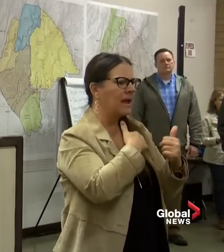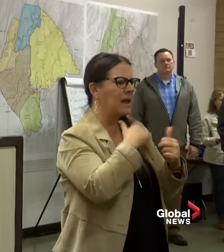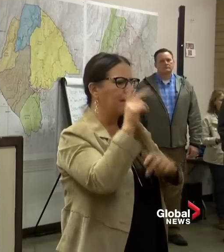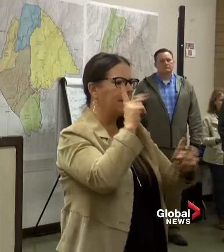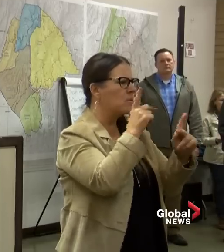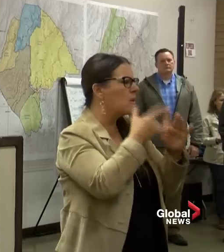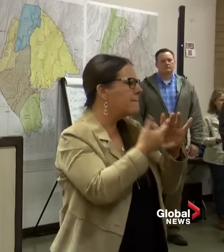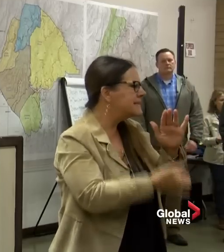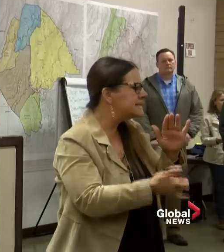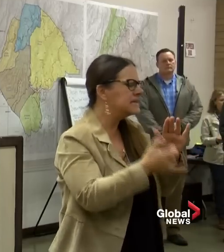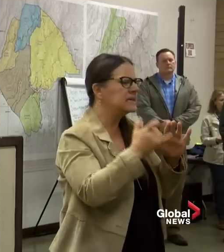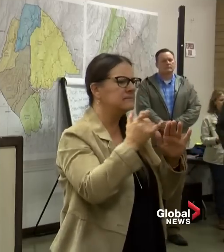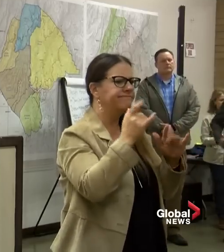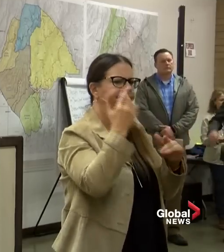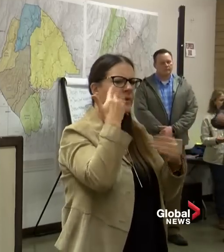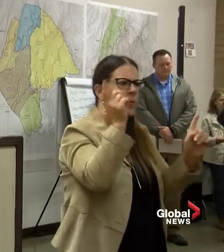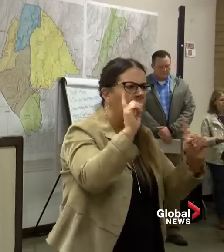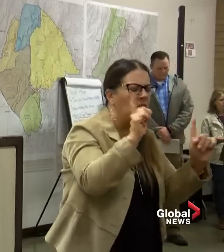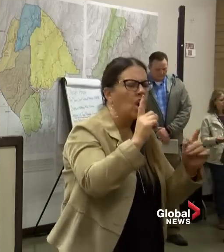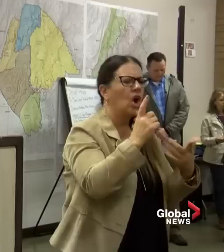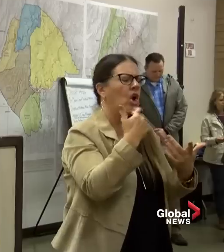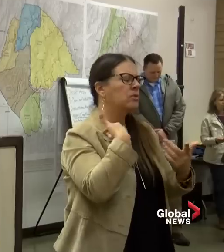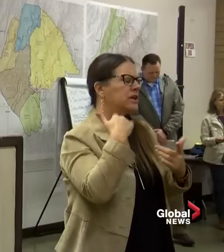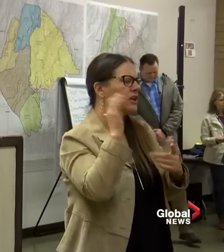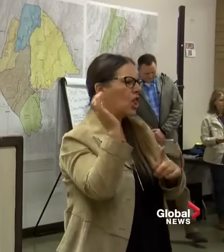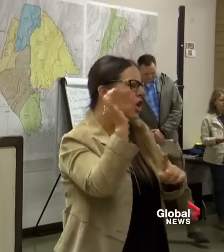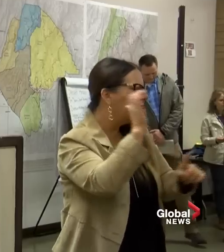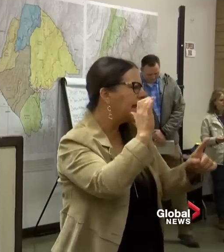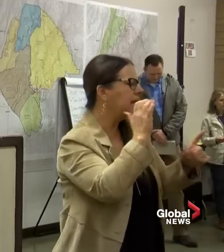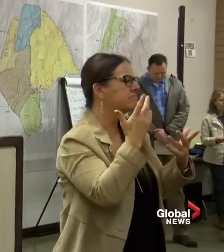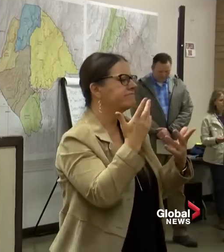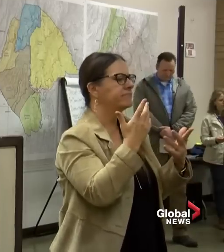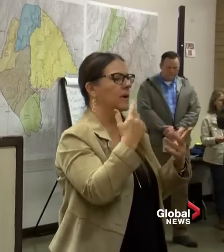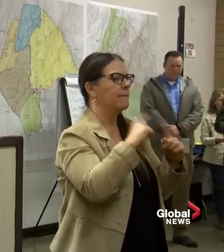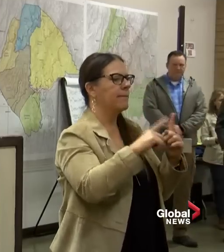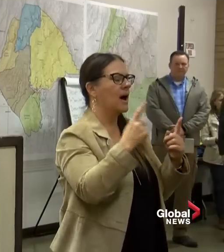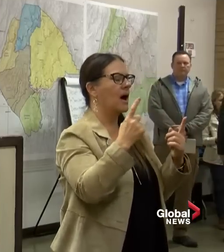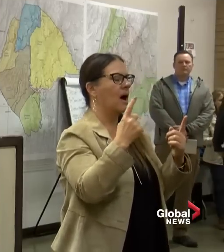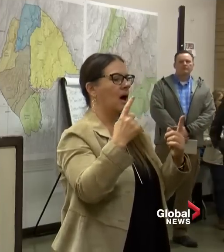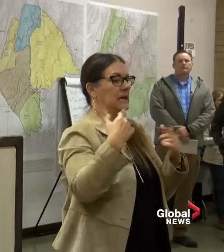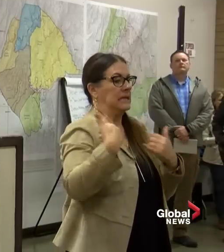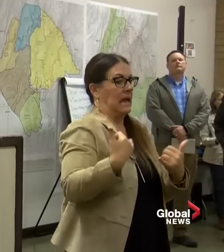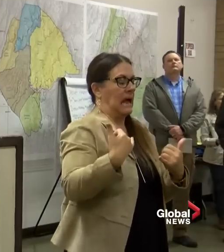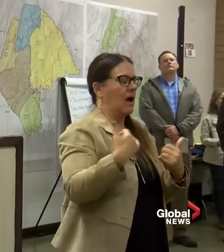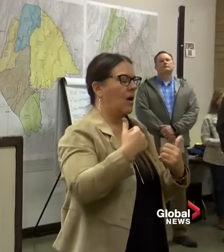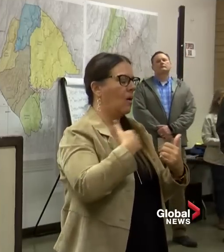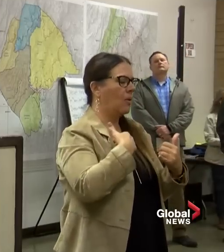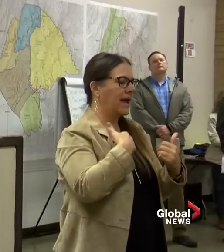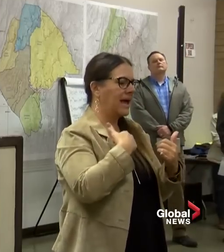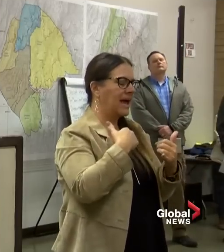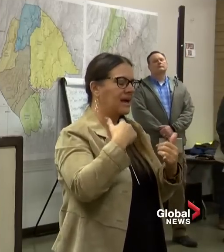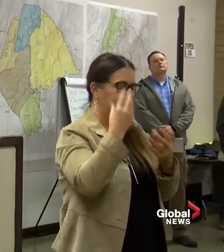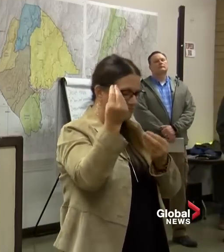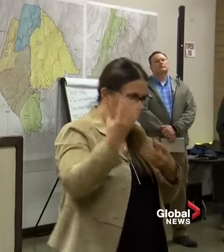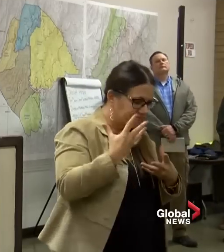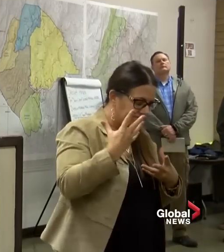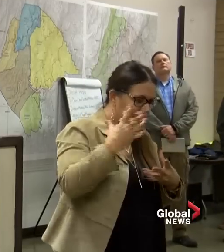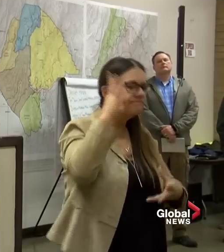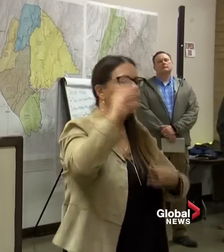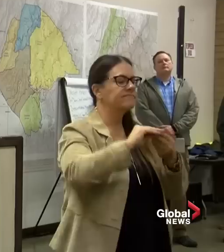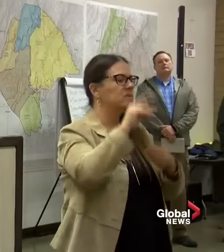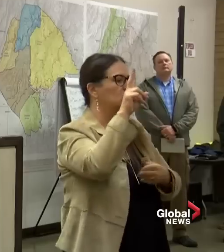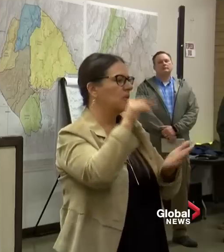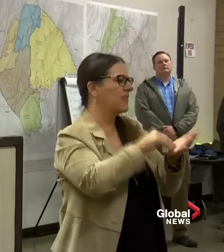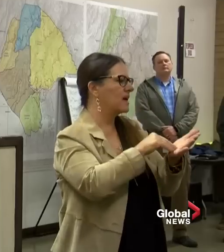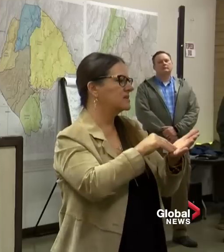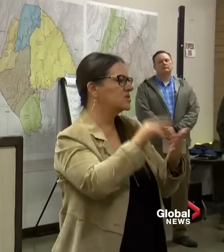unaccounted for. As of today, we have accounted for 2,052 individuals who